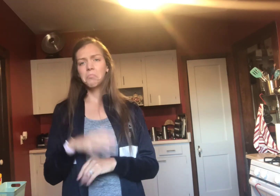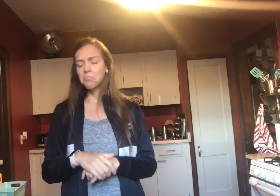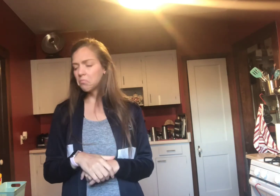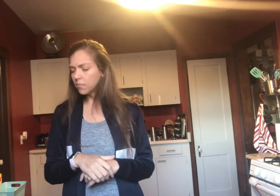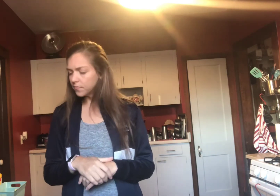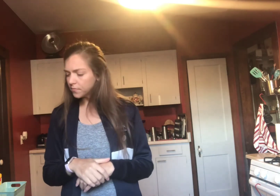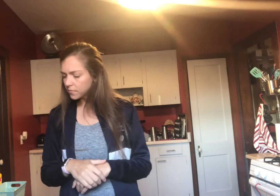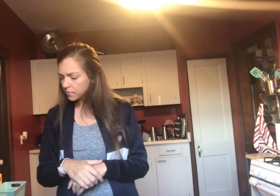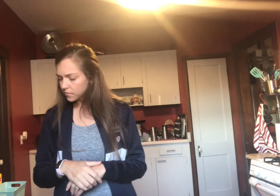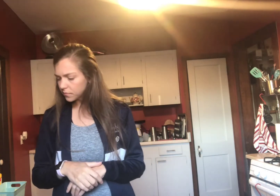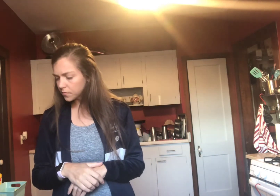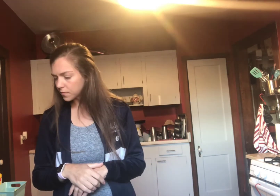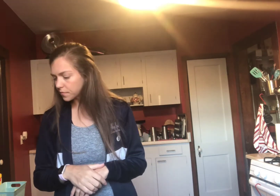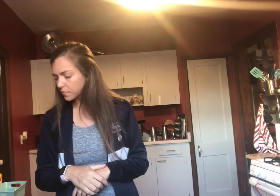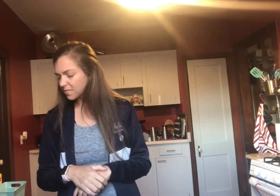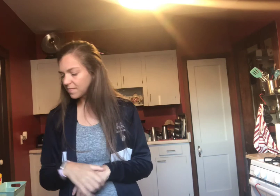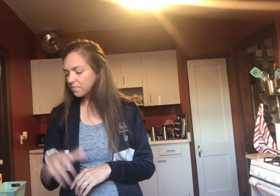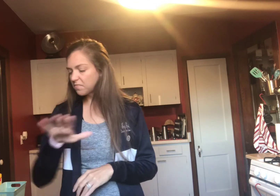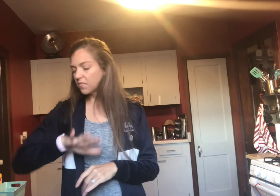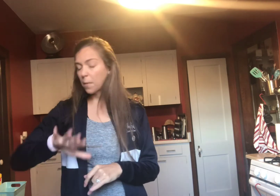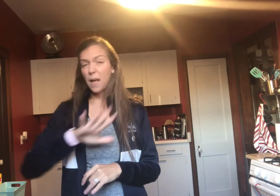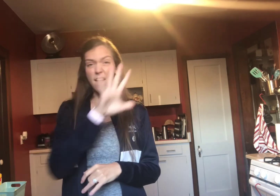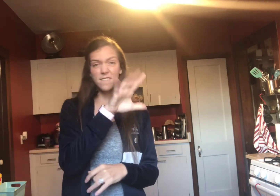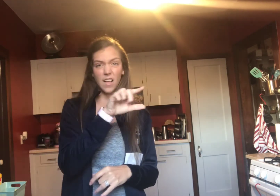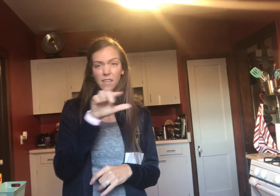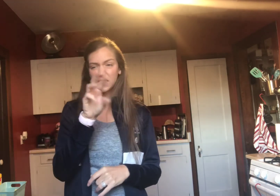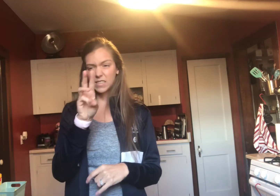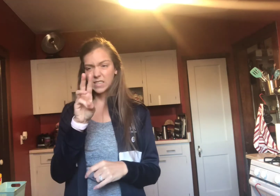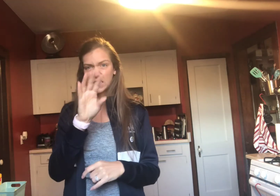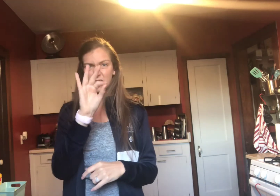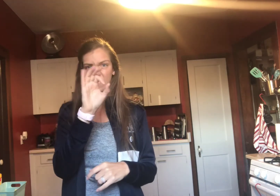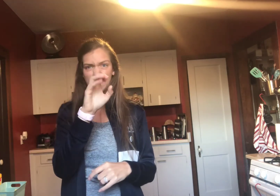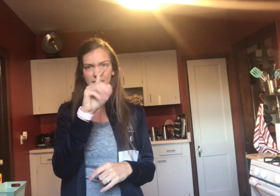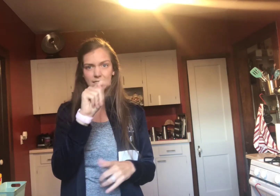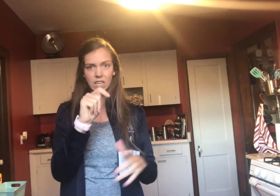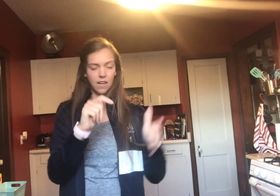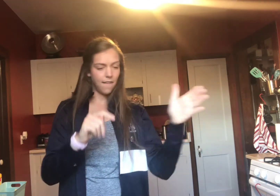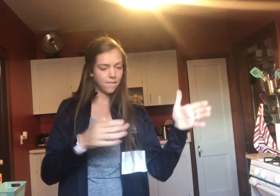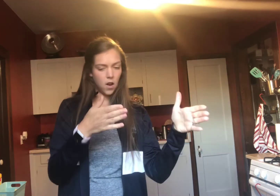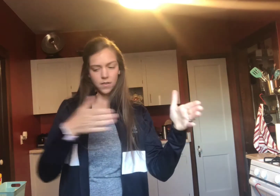its shoulders. It's about 5 to 6 feet from nose to rump.